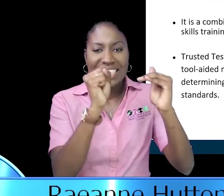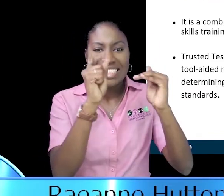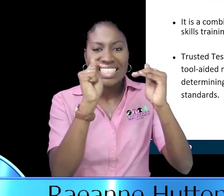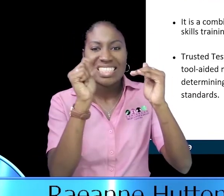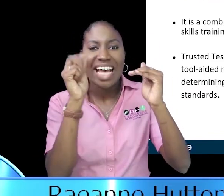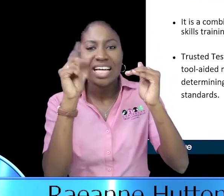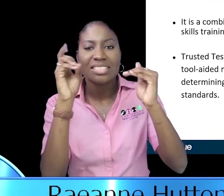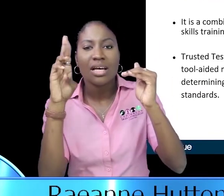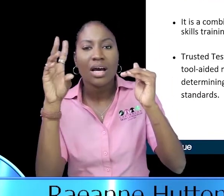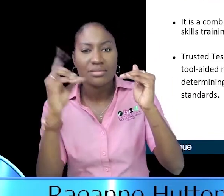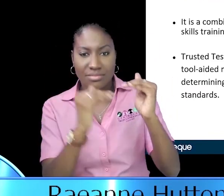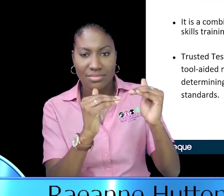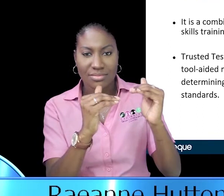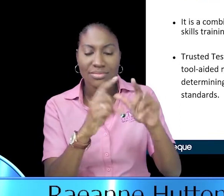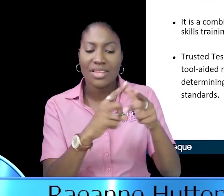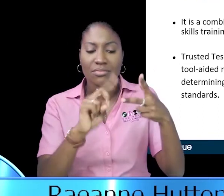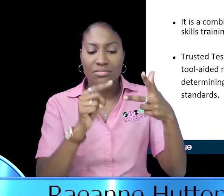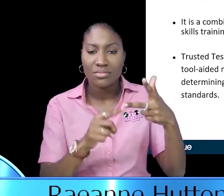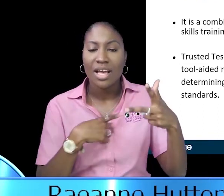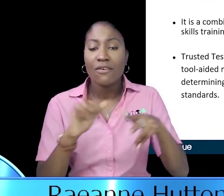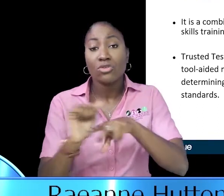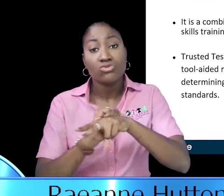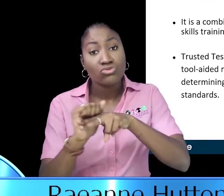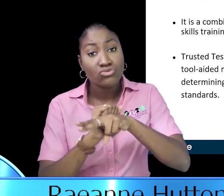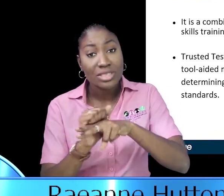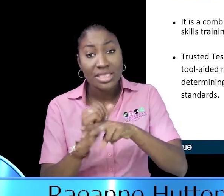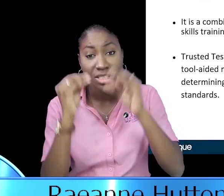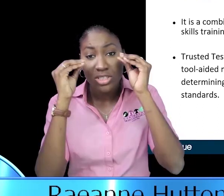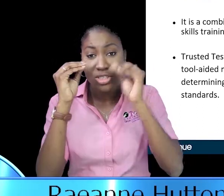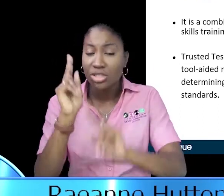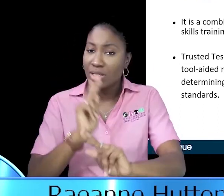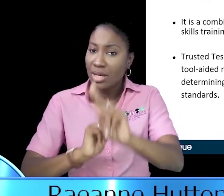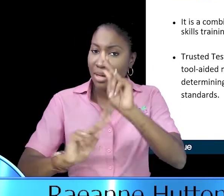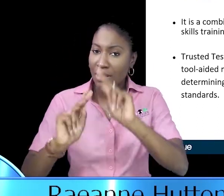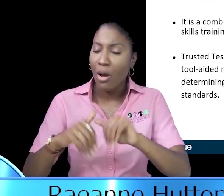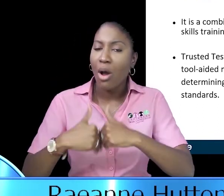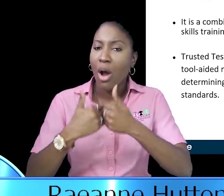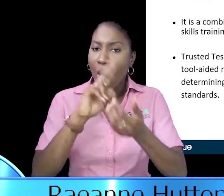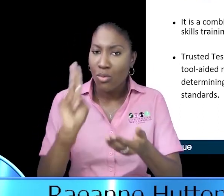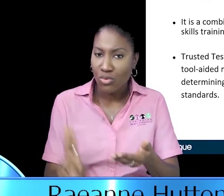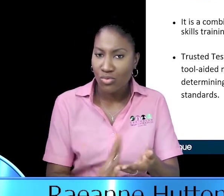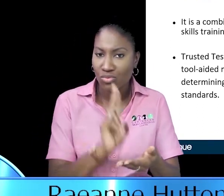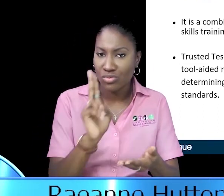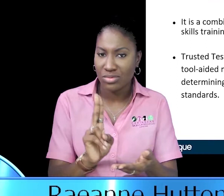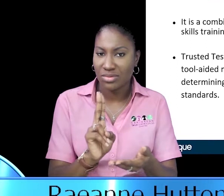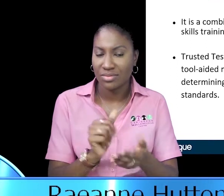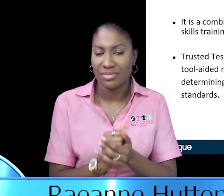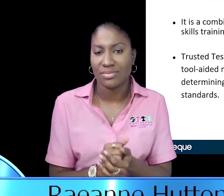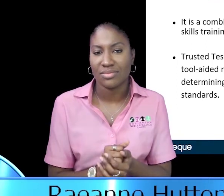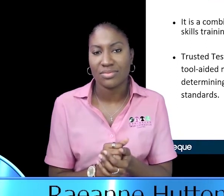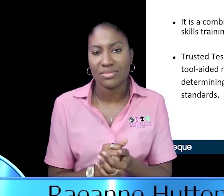test for the standards. And then there's training to teach people how to